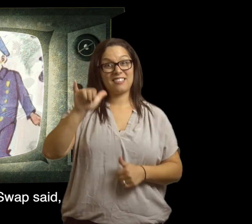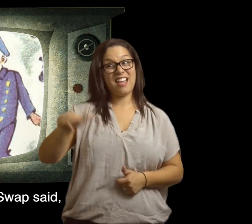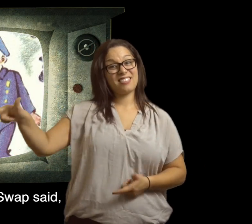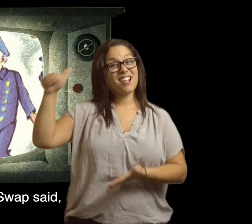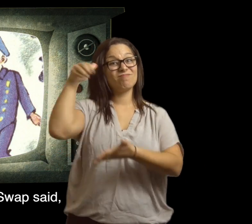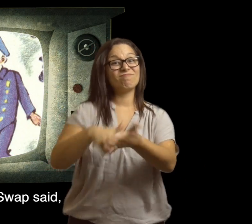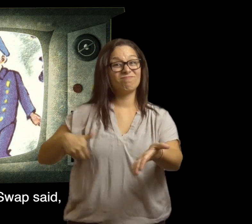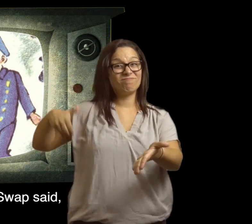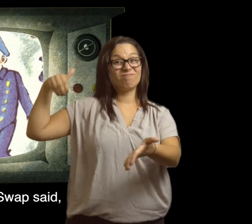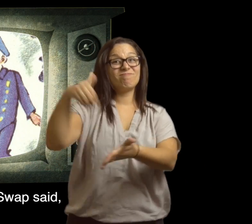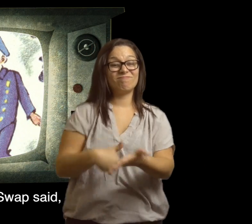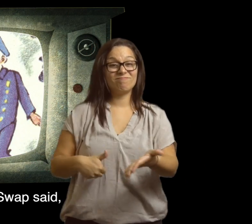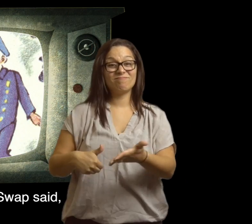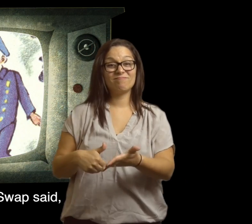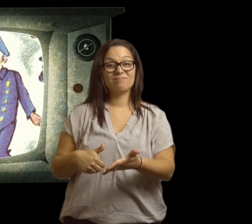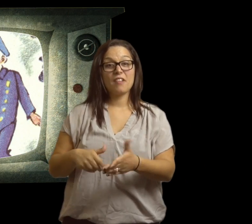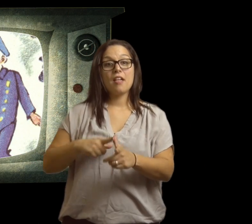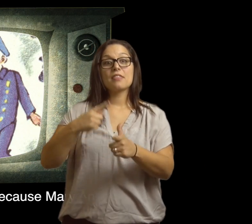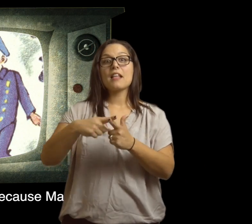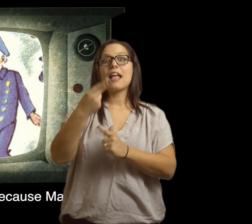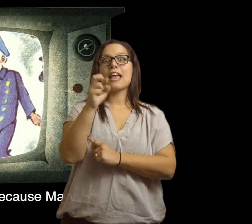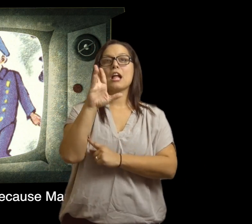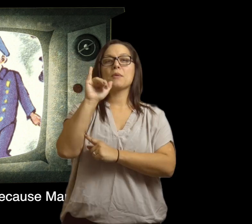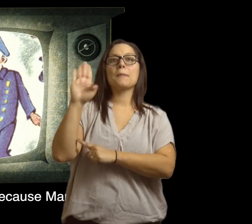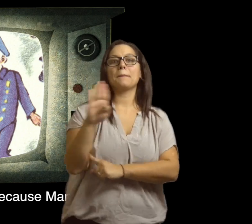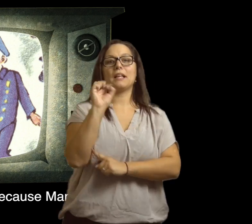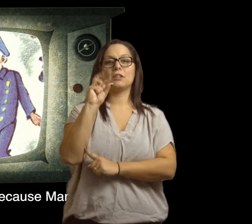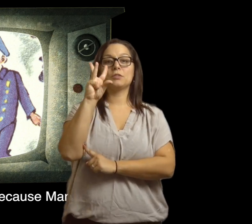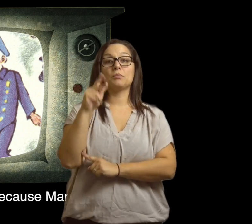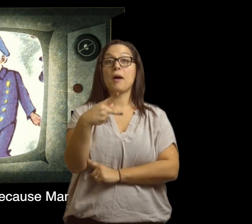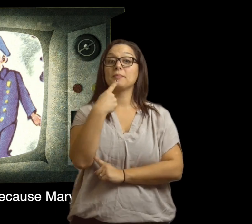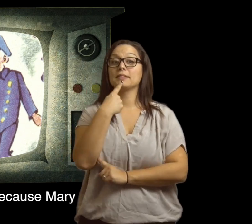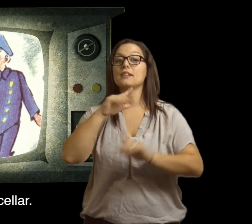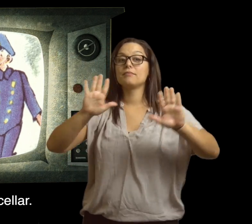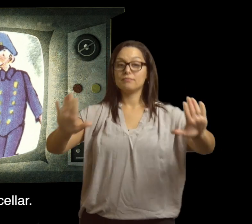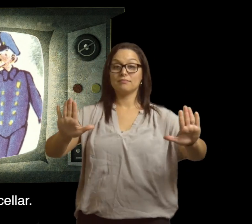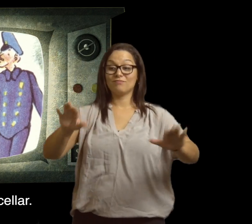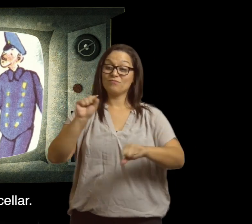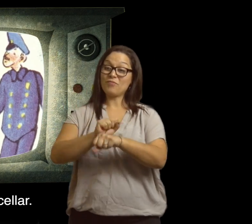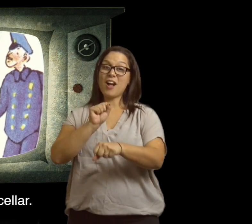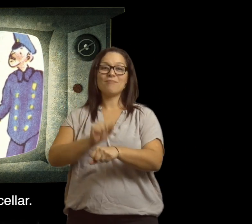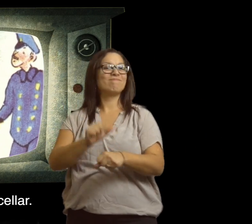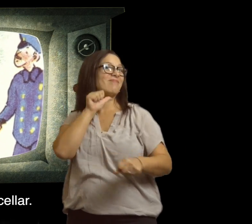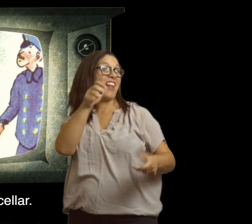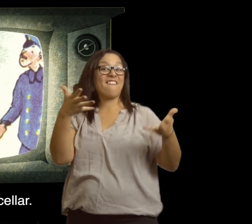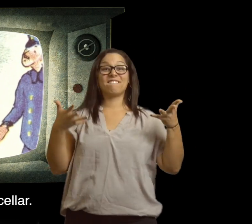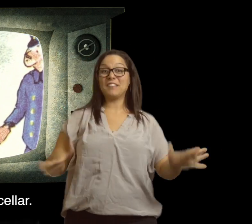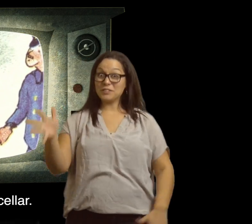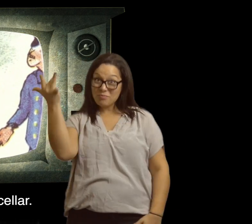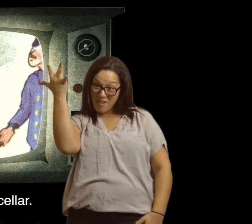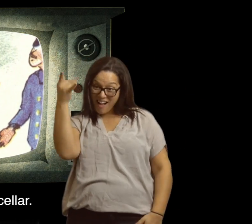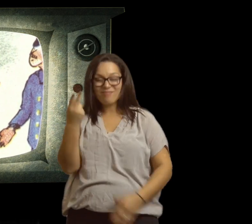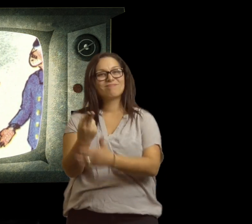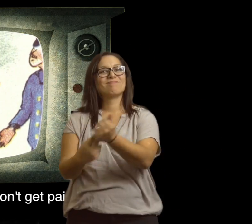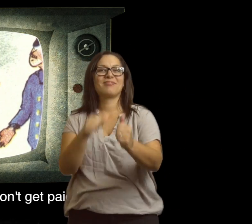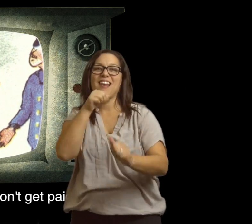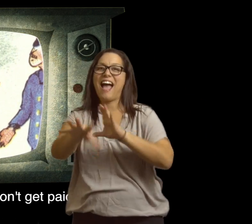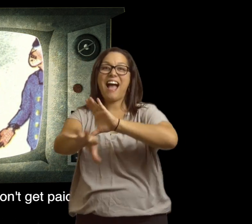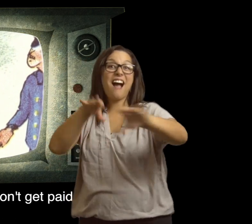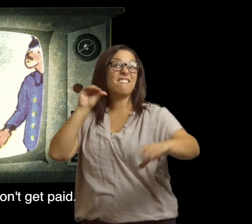Then Henry B. Swap said, The job isn't finished because Mary Ann isn't out of the cellar, so Mike